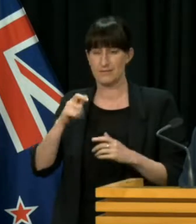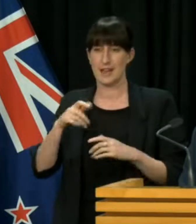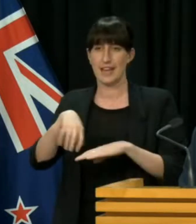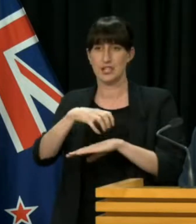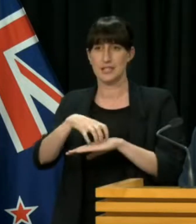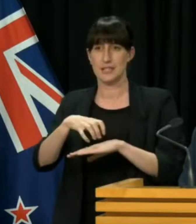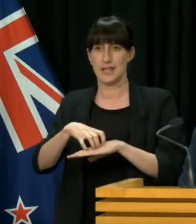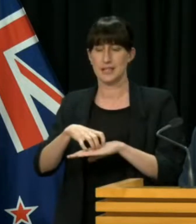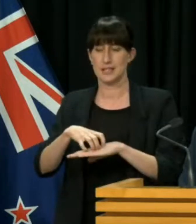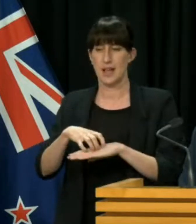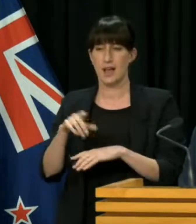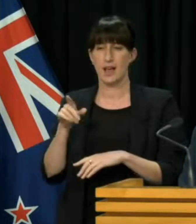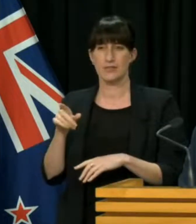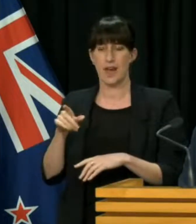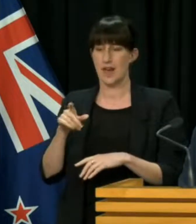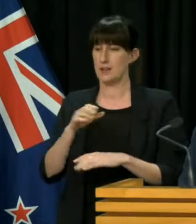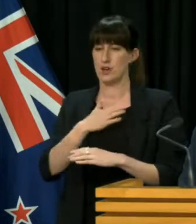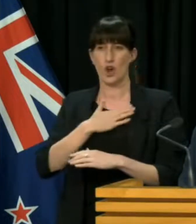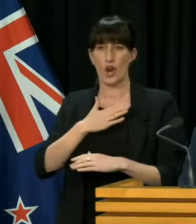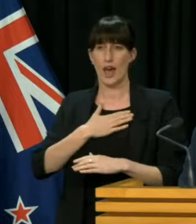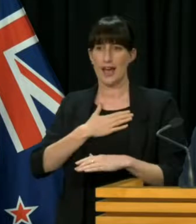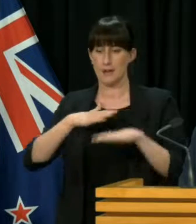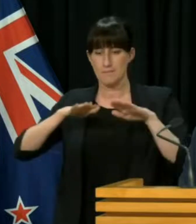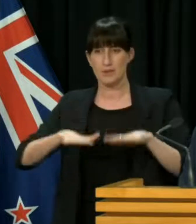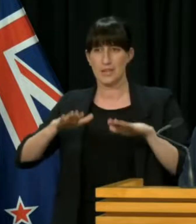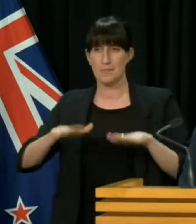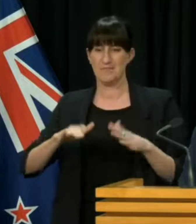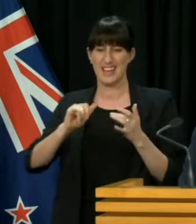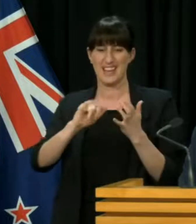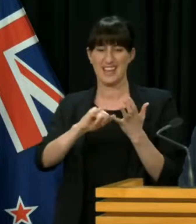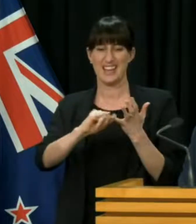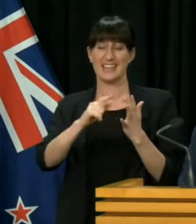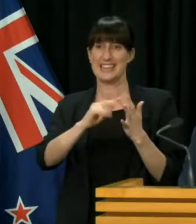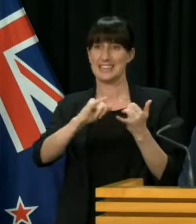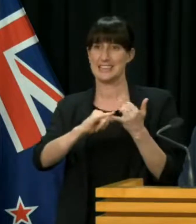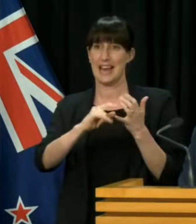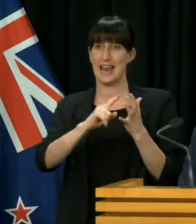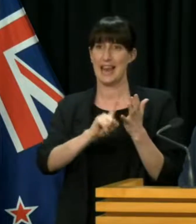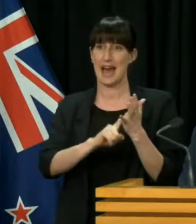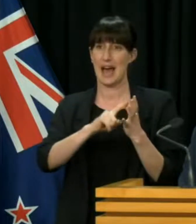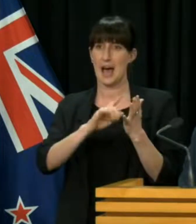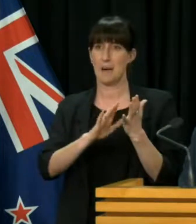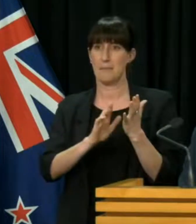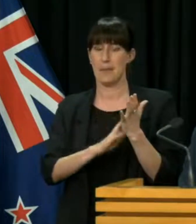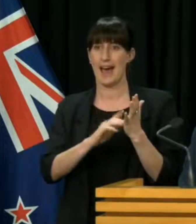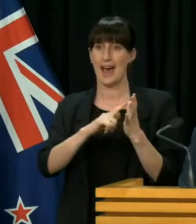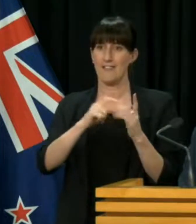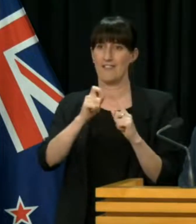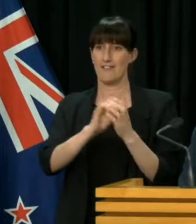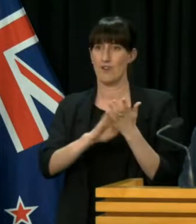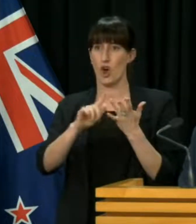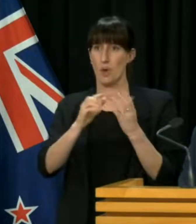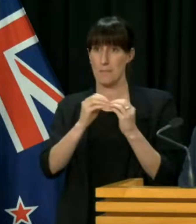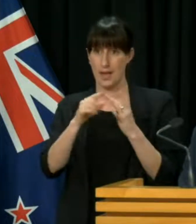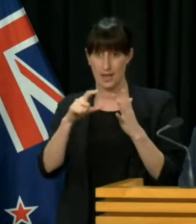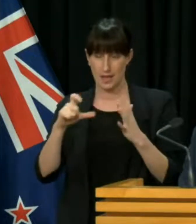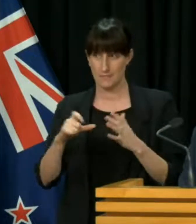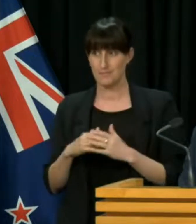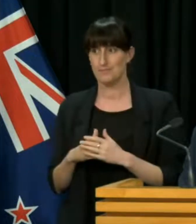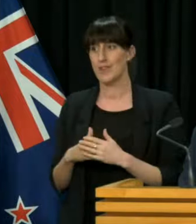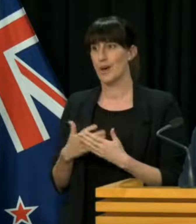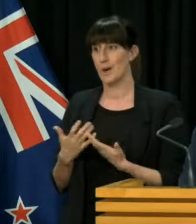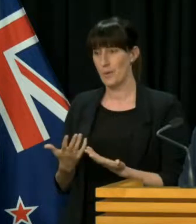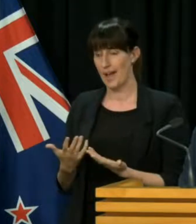of your question will be some of the debate and discussion will rightly have when the Royal Commission report is